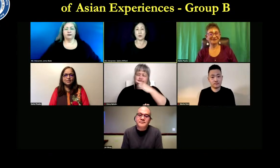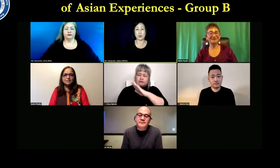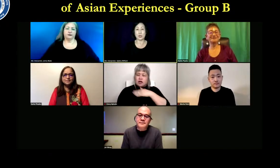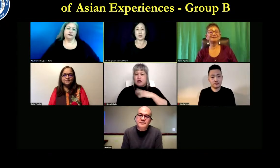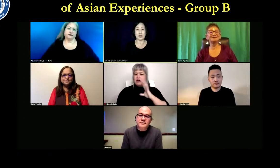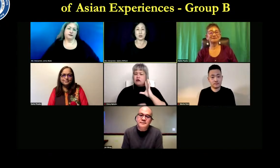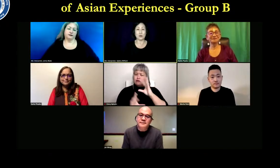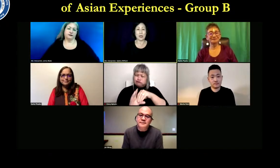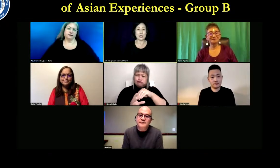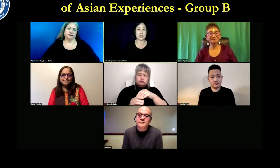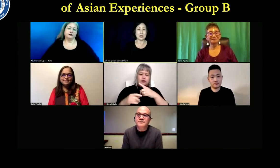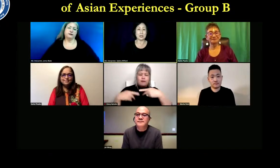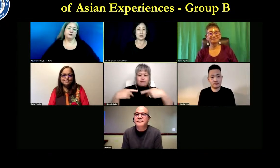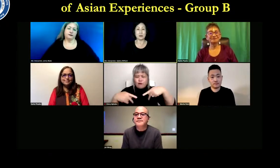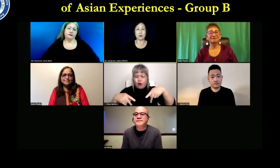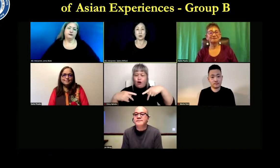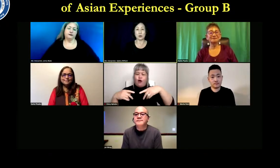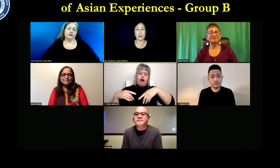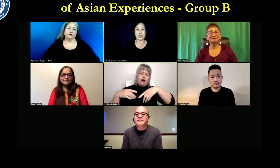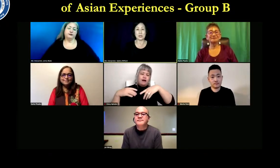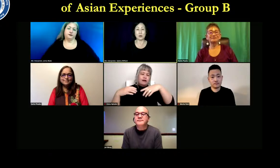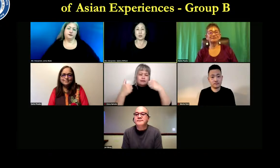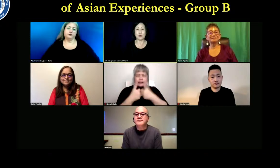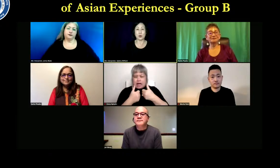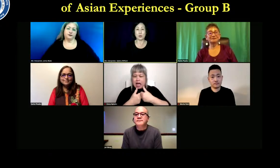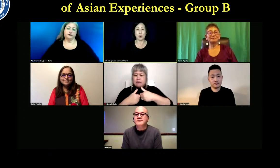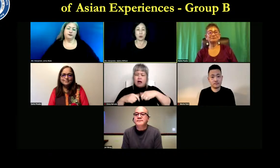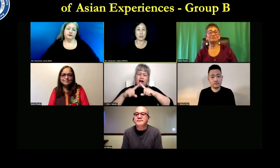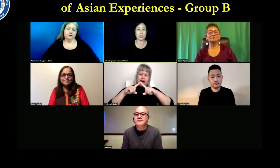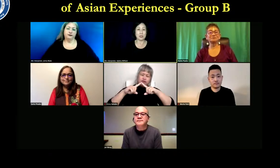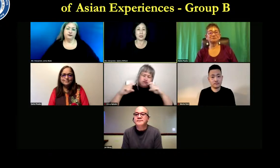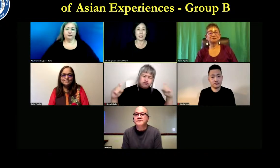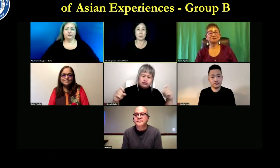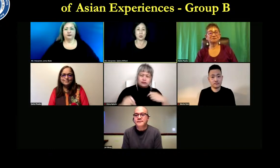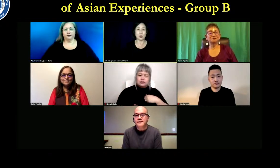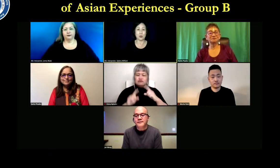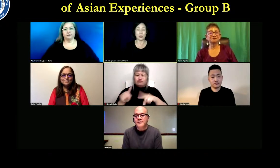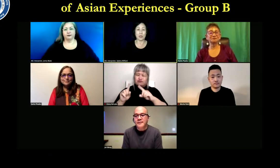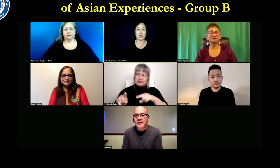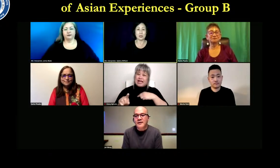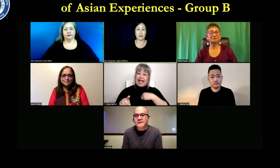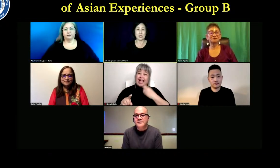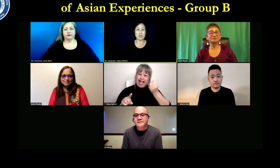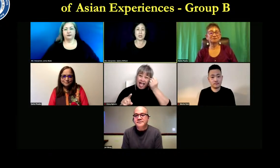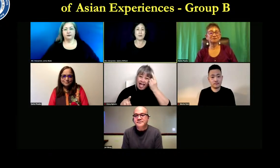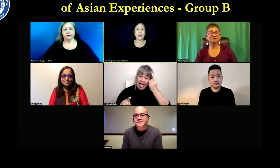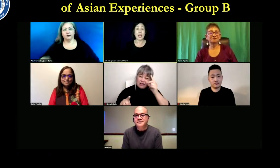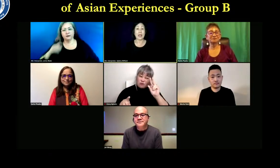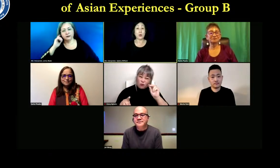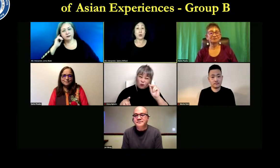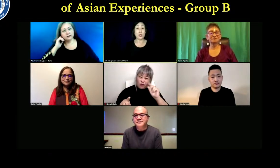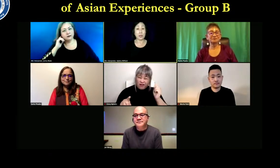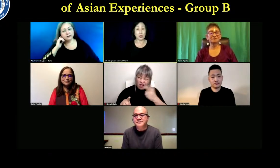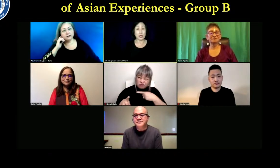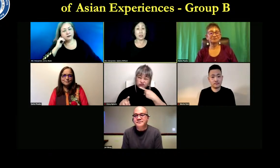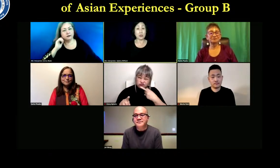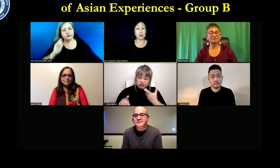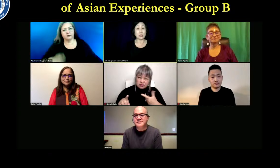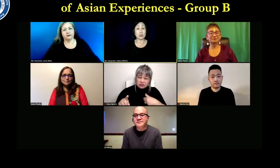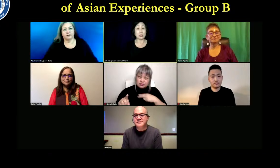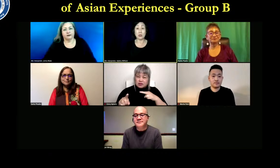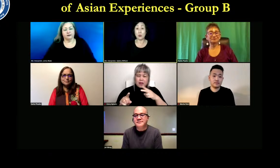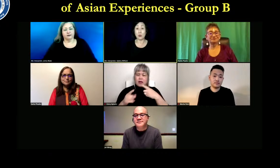various organizational events and their cultural events. And there was, of course, parties and games and so forth at these events. And I went there